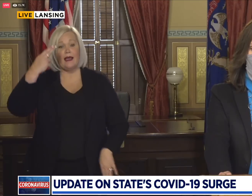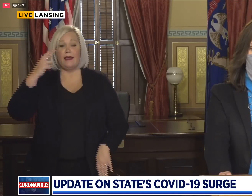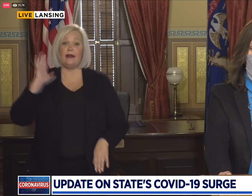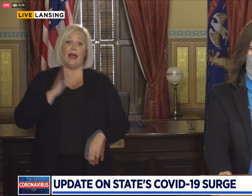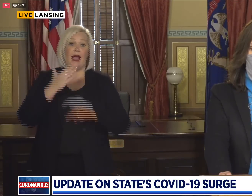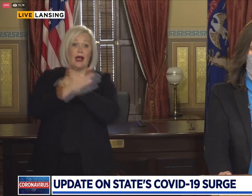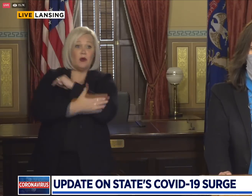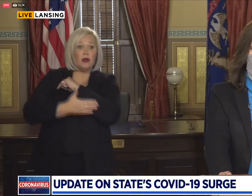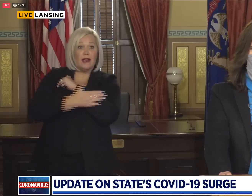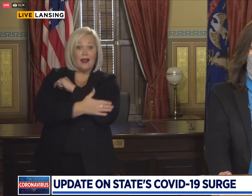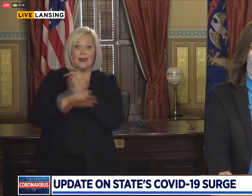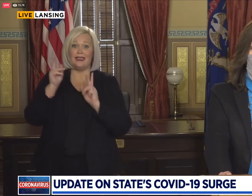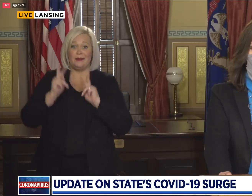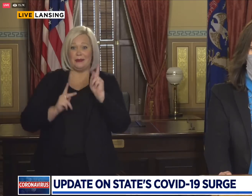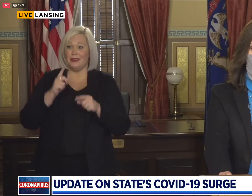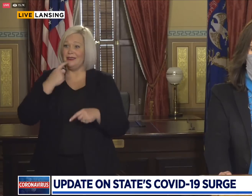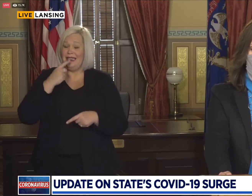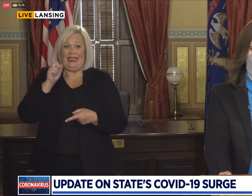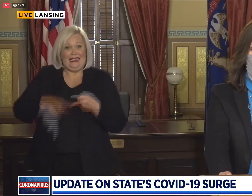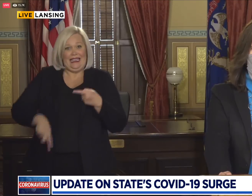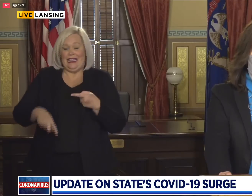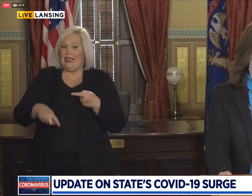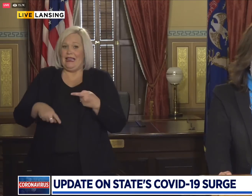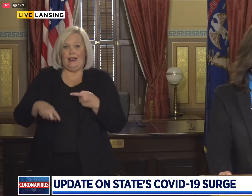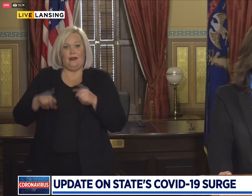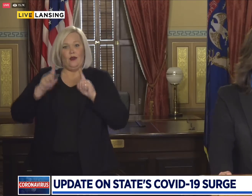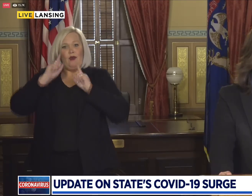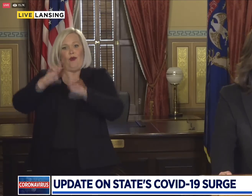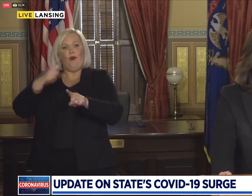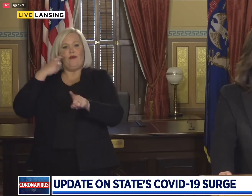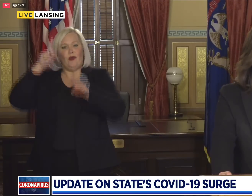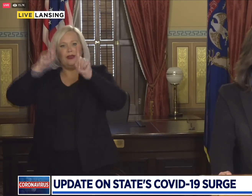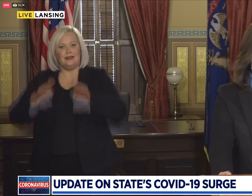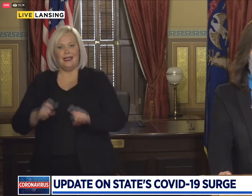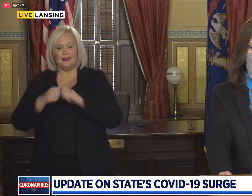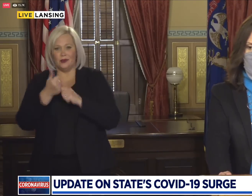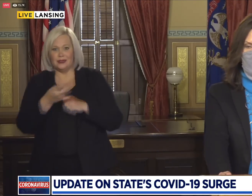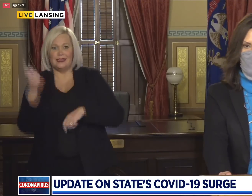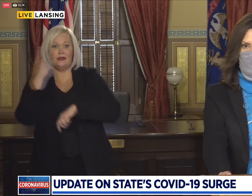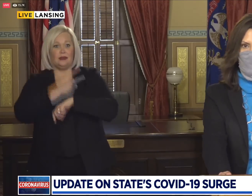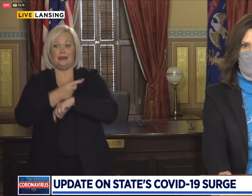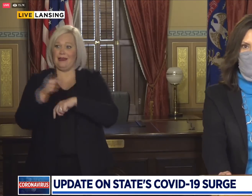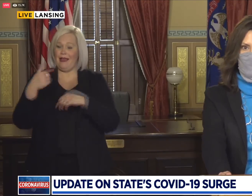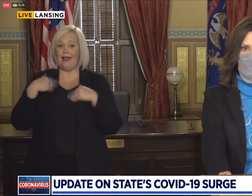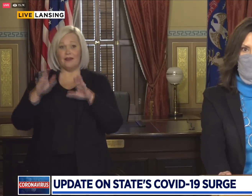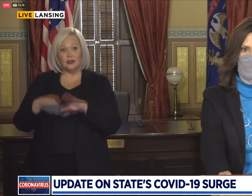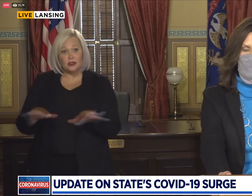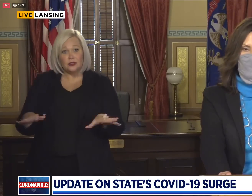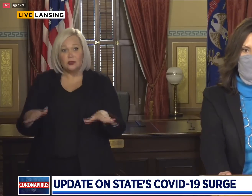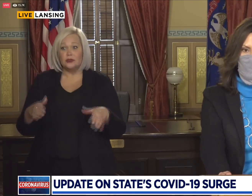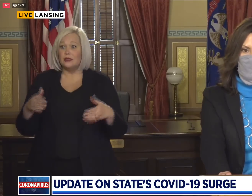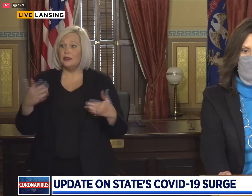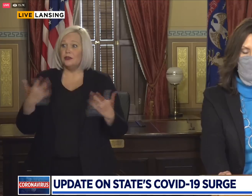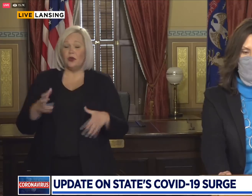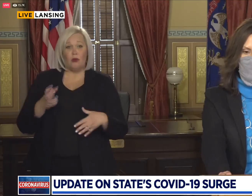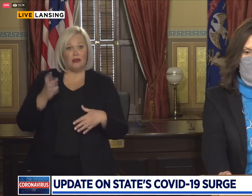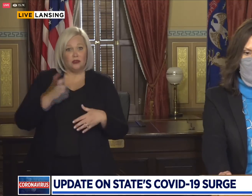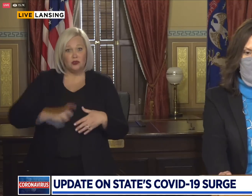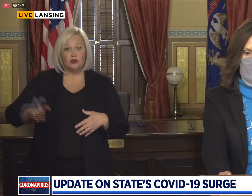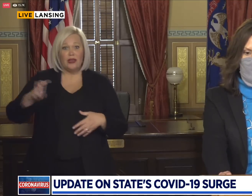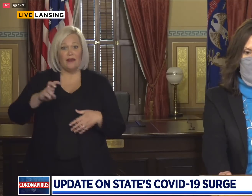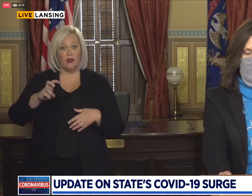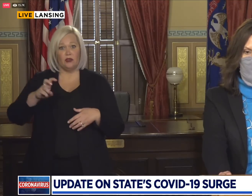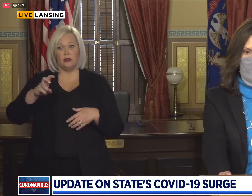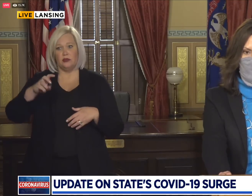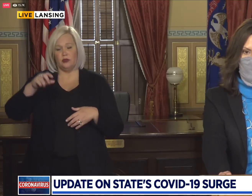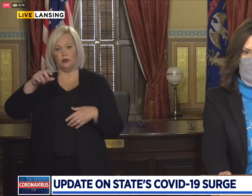saying they're not able to get tested for several days, and they have children and they're not wanting to travel to downstate